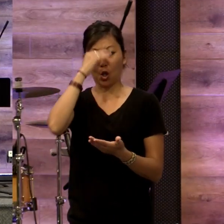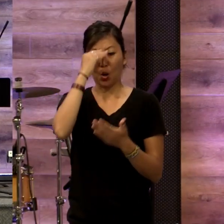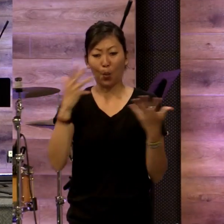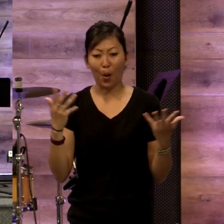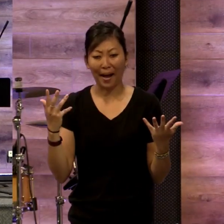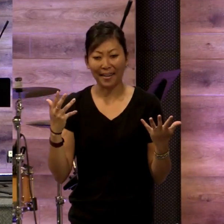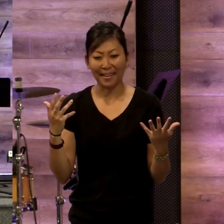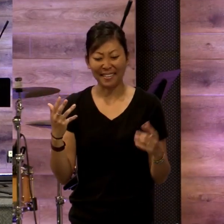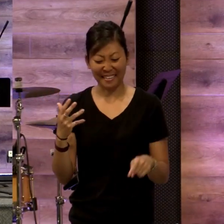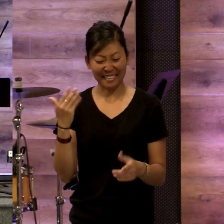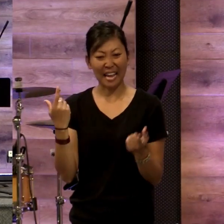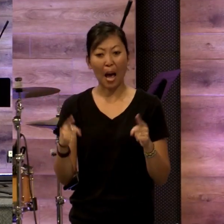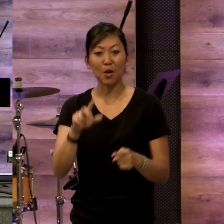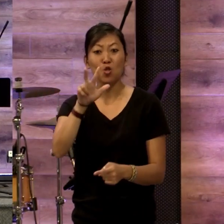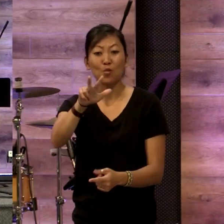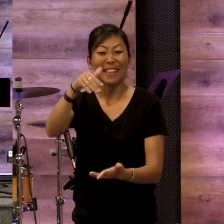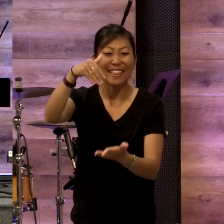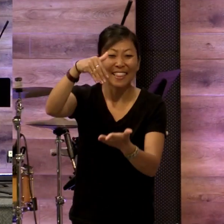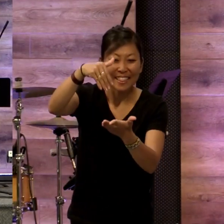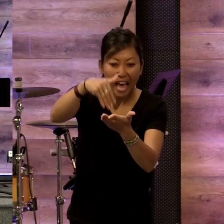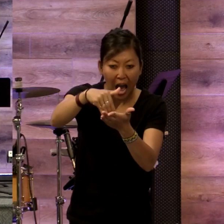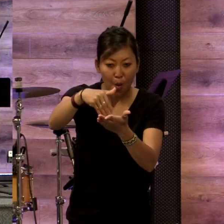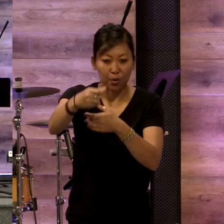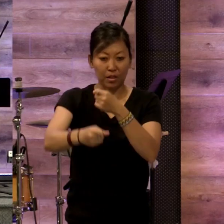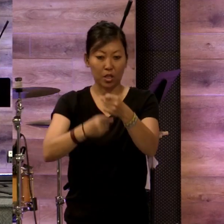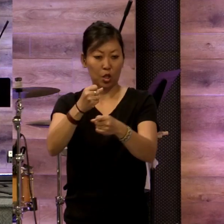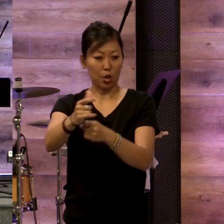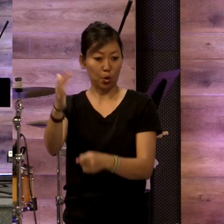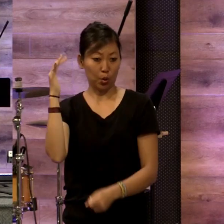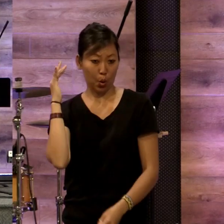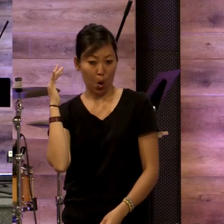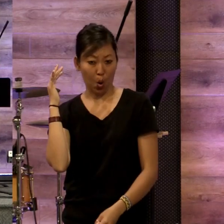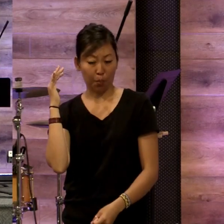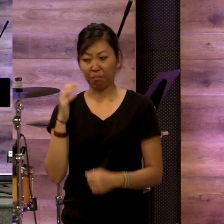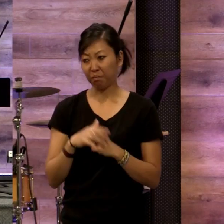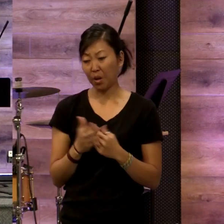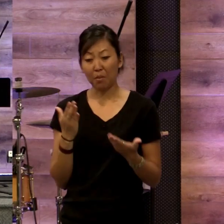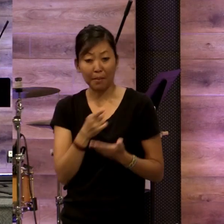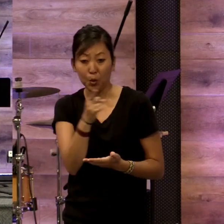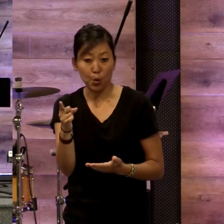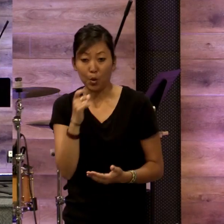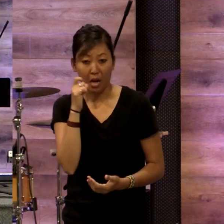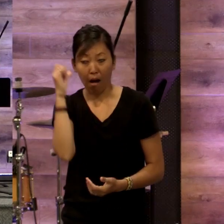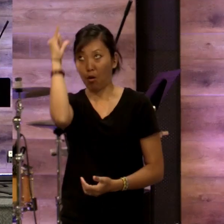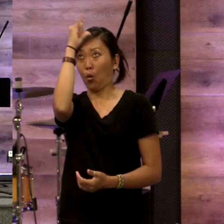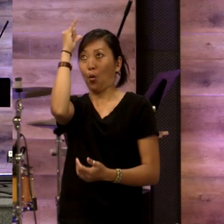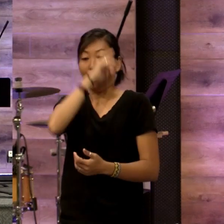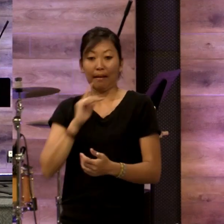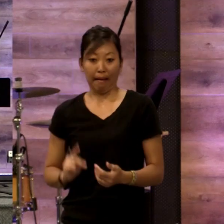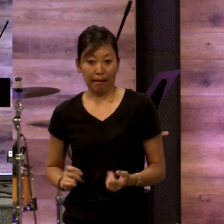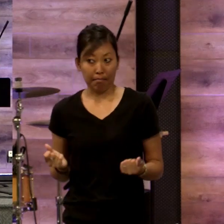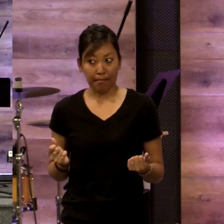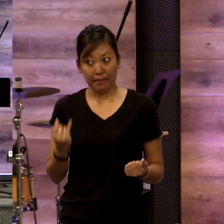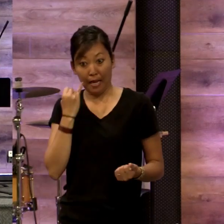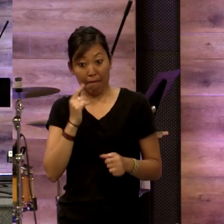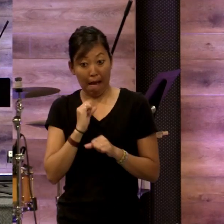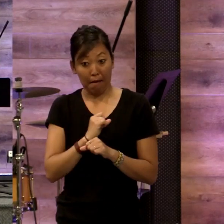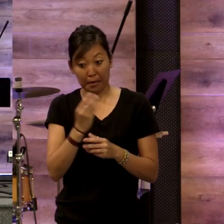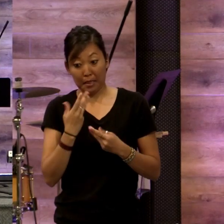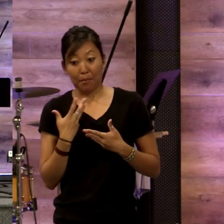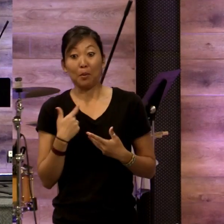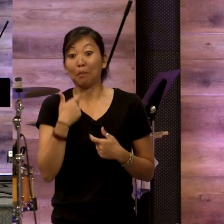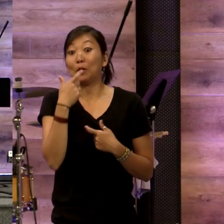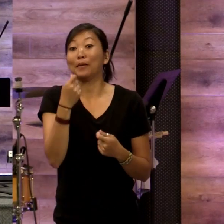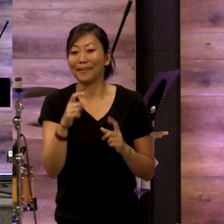happened 3,000 years ago. I don't think anybody in this room has been anointed king over anything. Unless you have, then you can come tell me. That'd be kind of